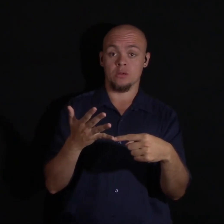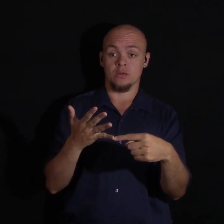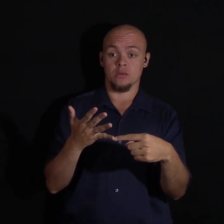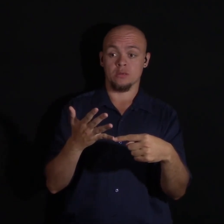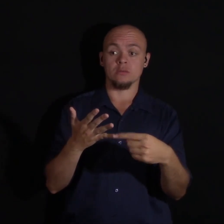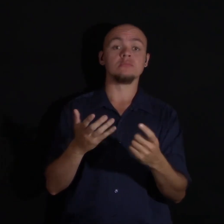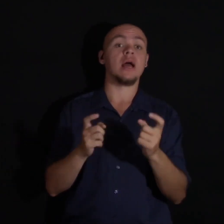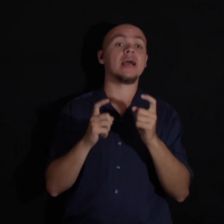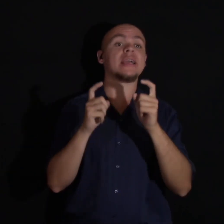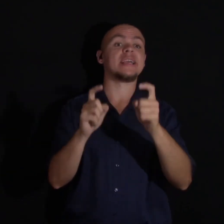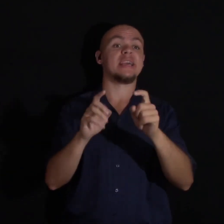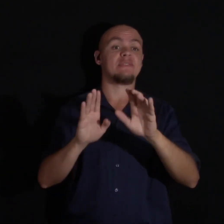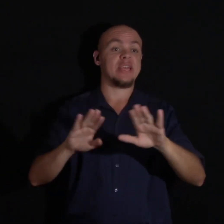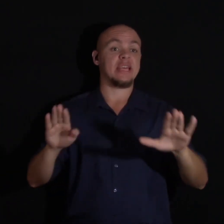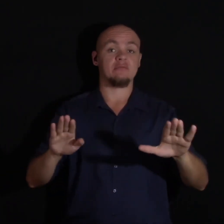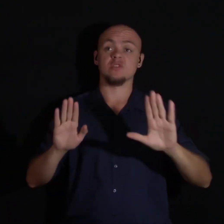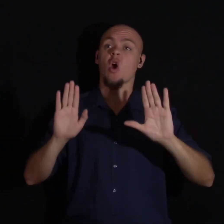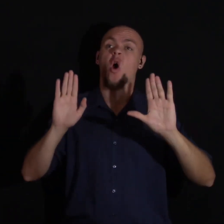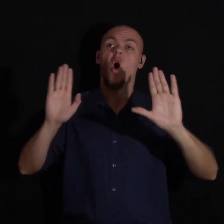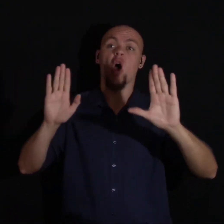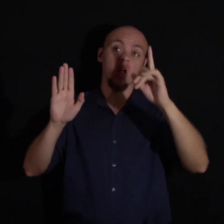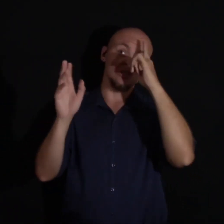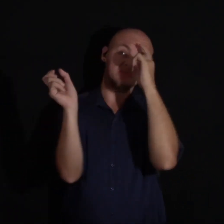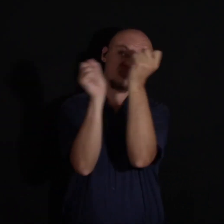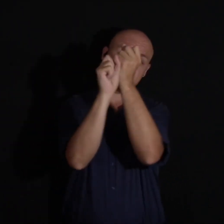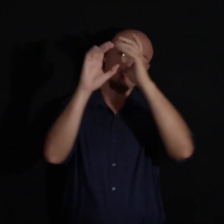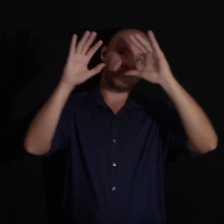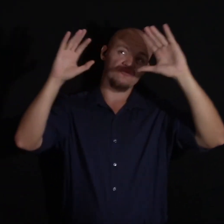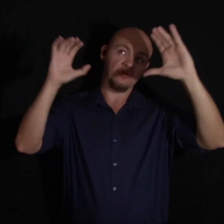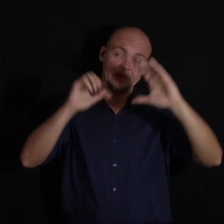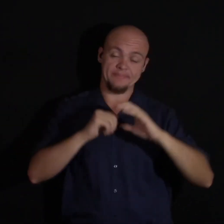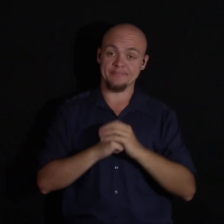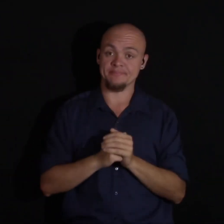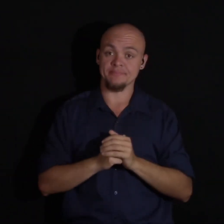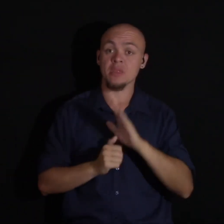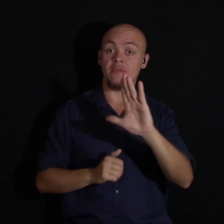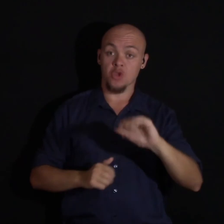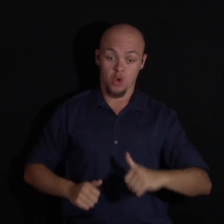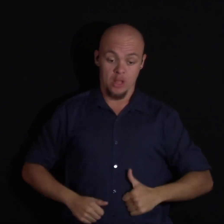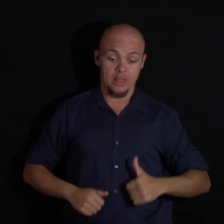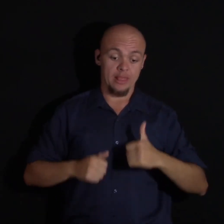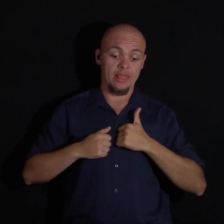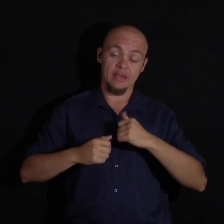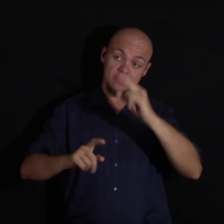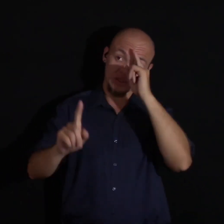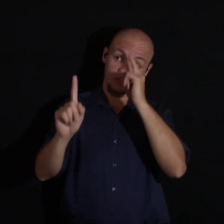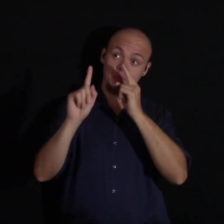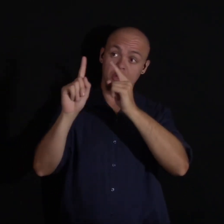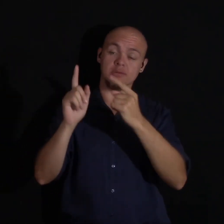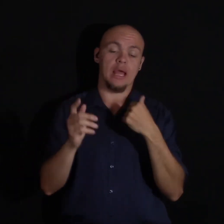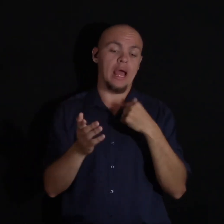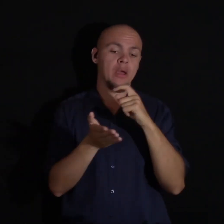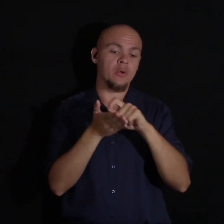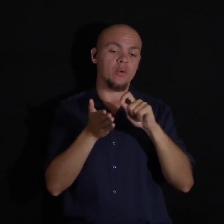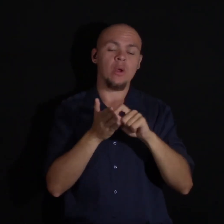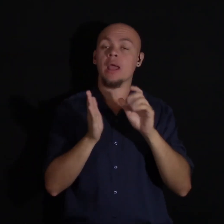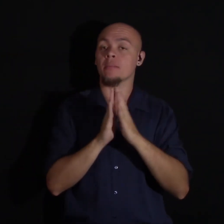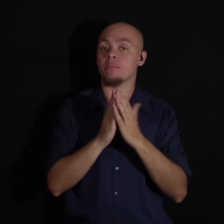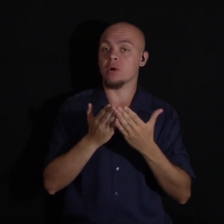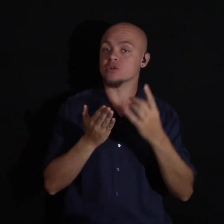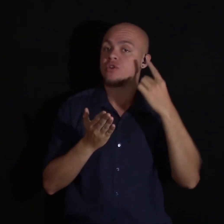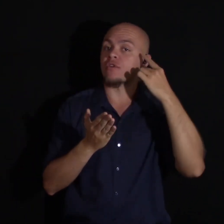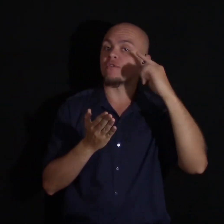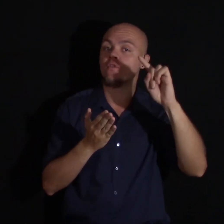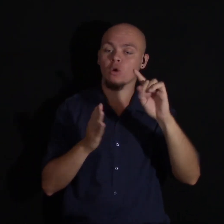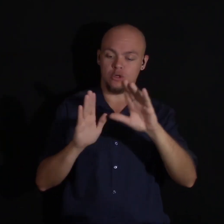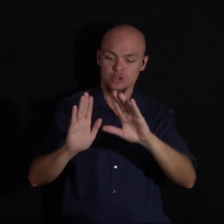I give kids awesome dreams. If your life purpose is, I write books for children so they can